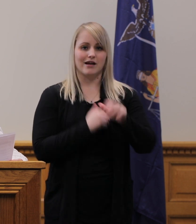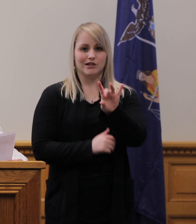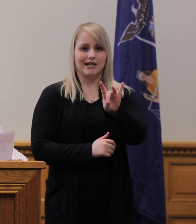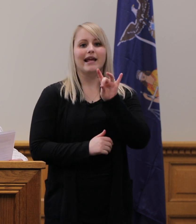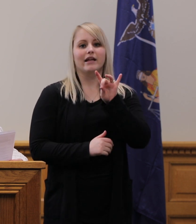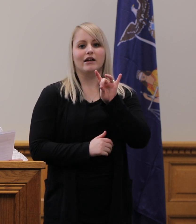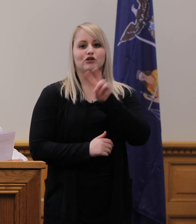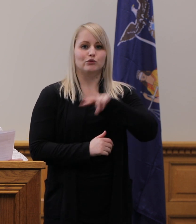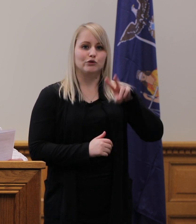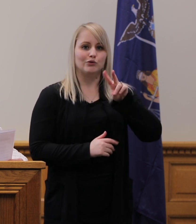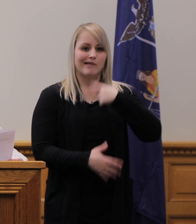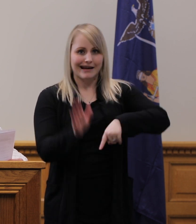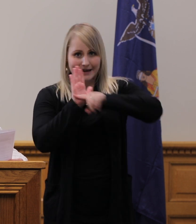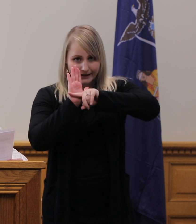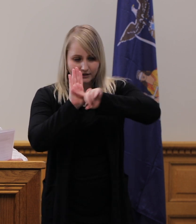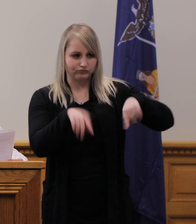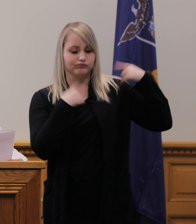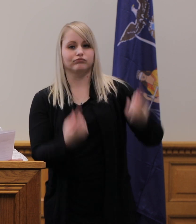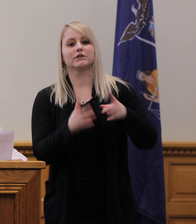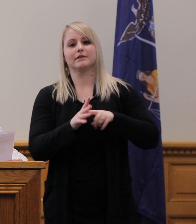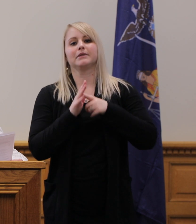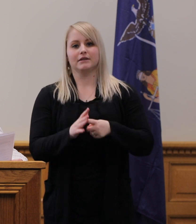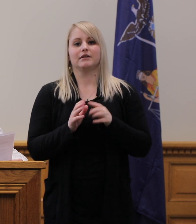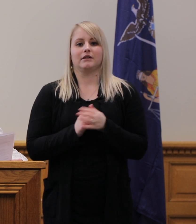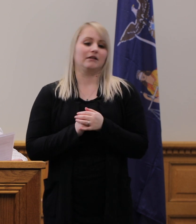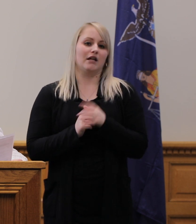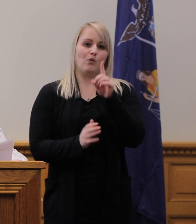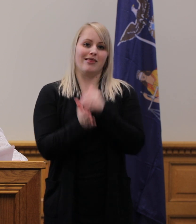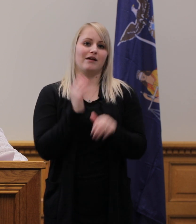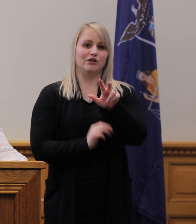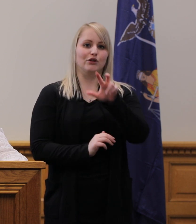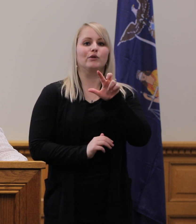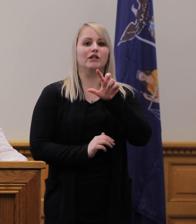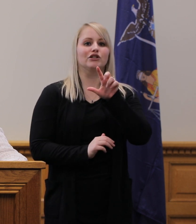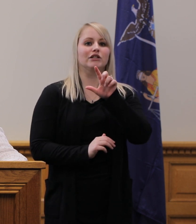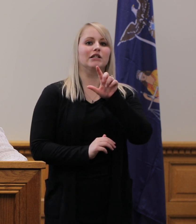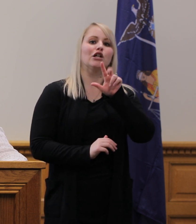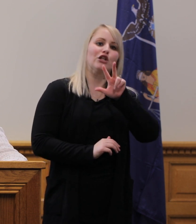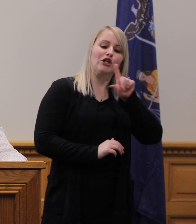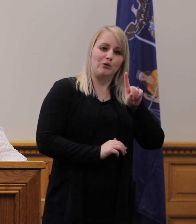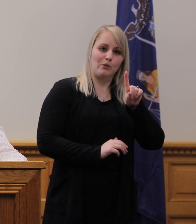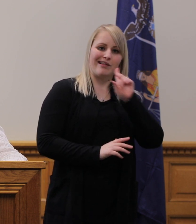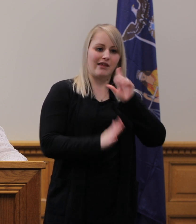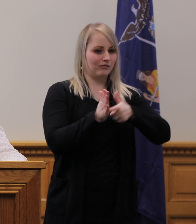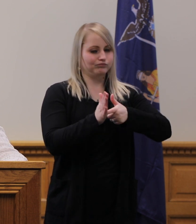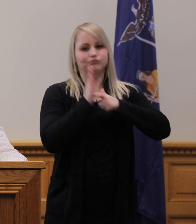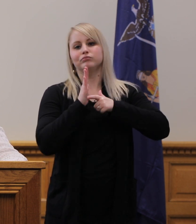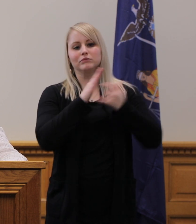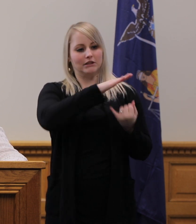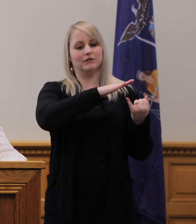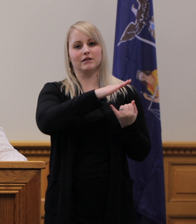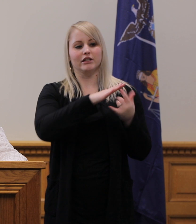84,822 negative test results that have been returned. And we have 1,331 residents in mandatory isolation or